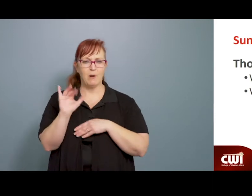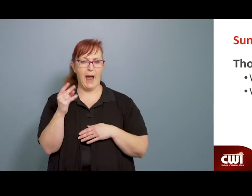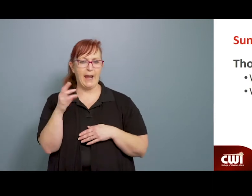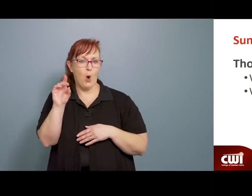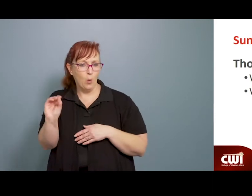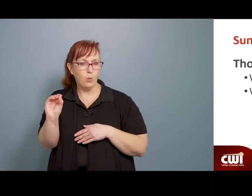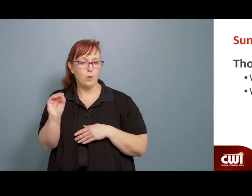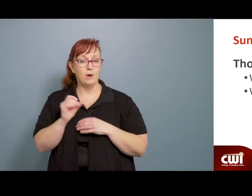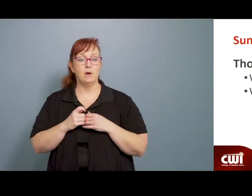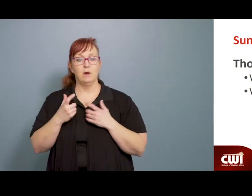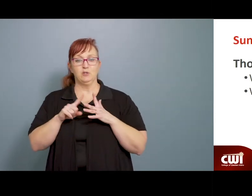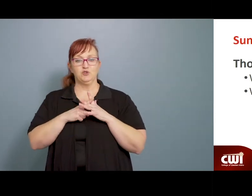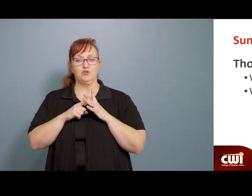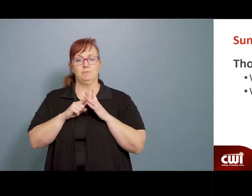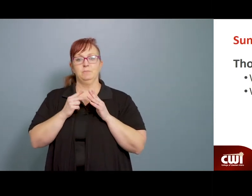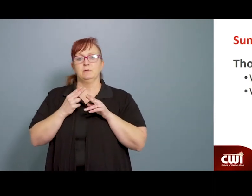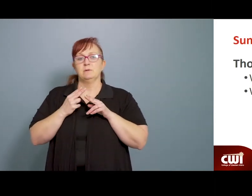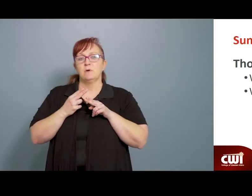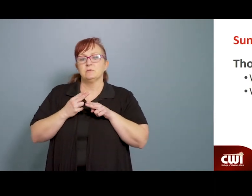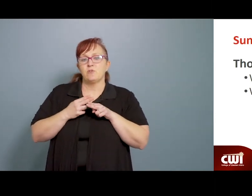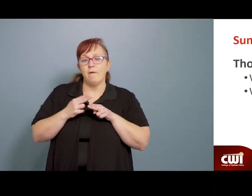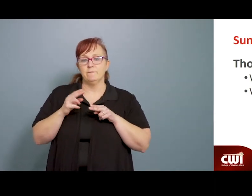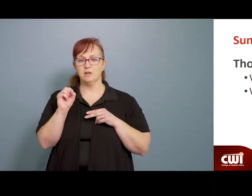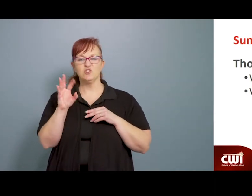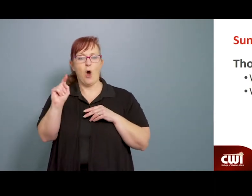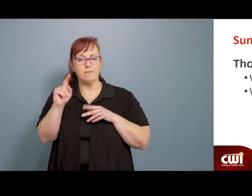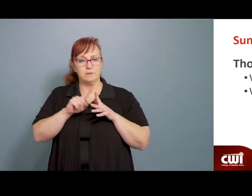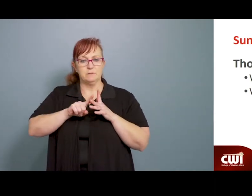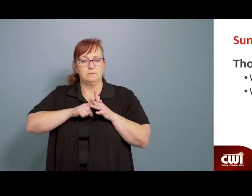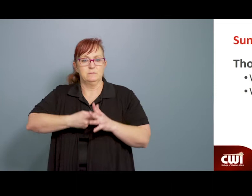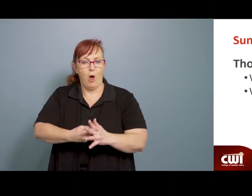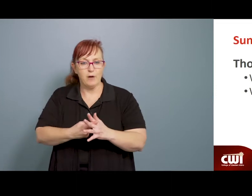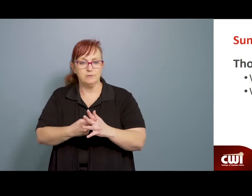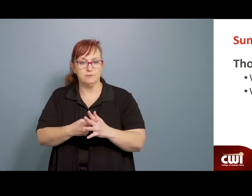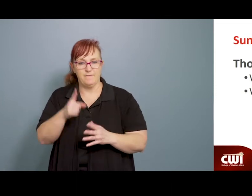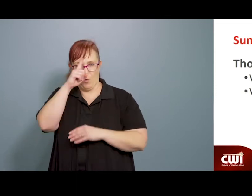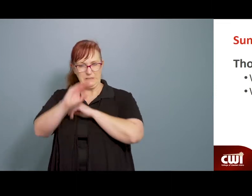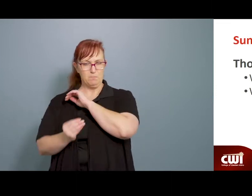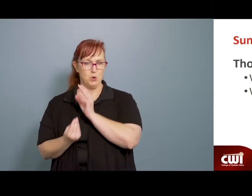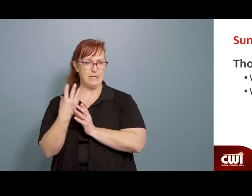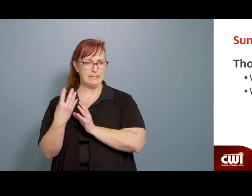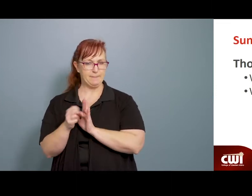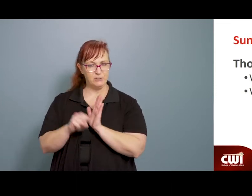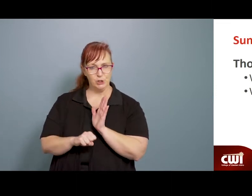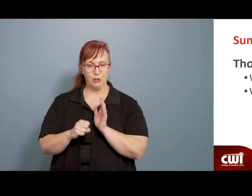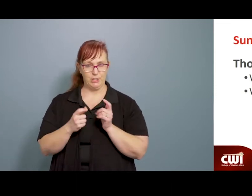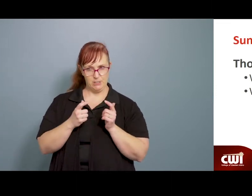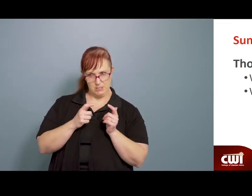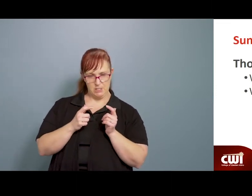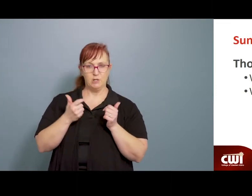a soft launch next week for the spring semester. We're currently trying to secure